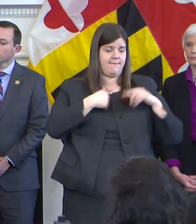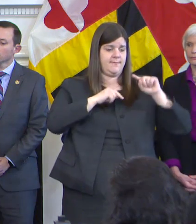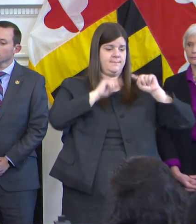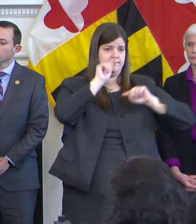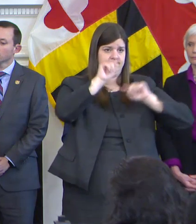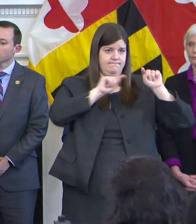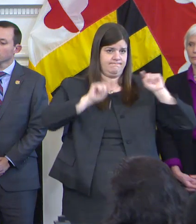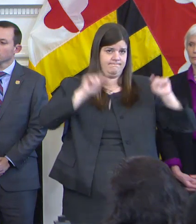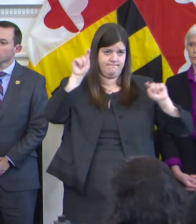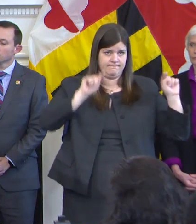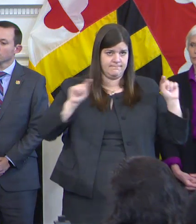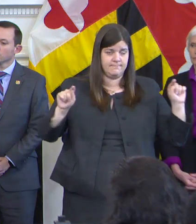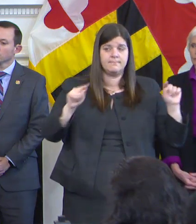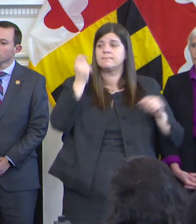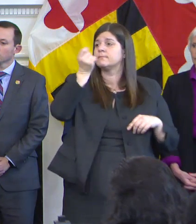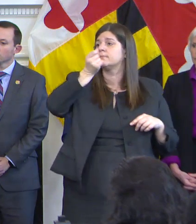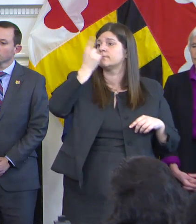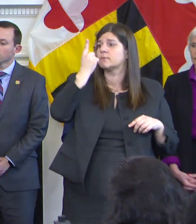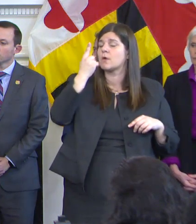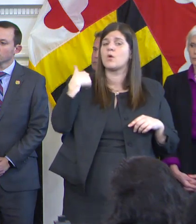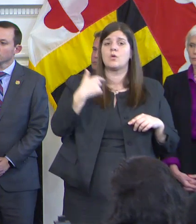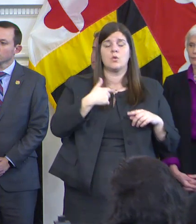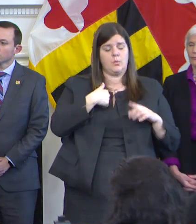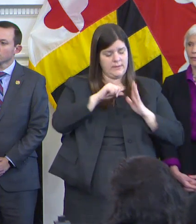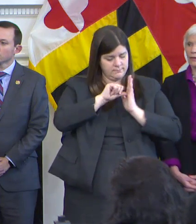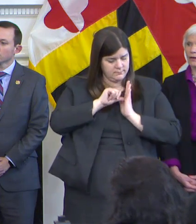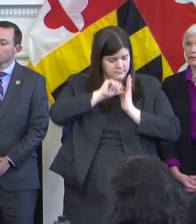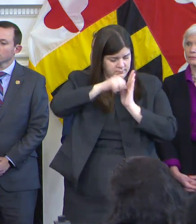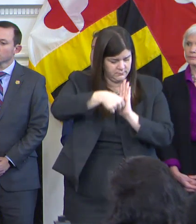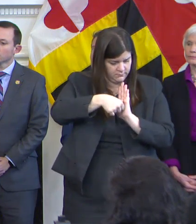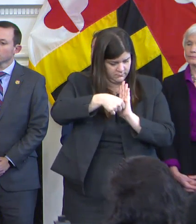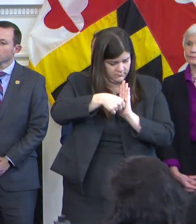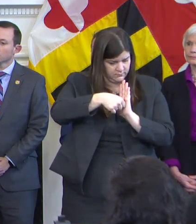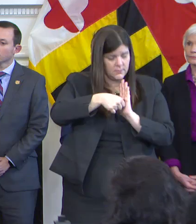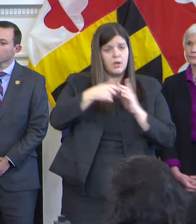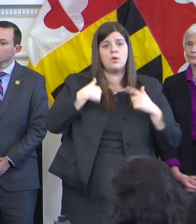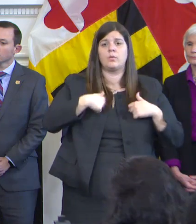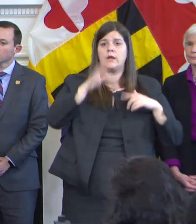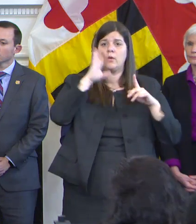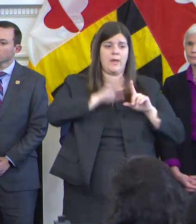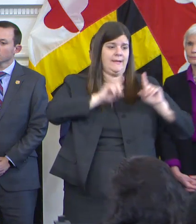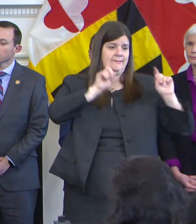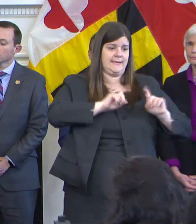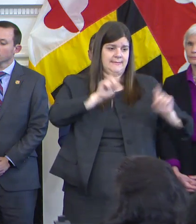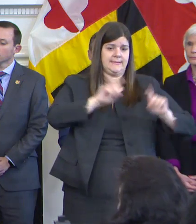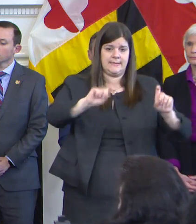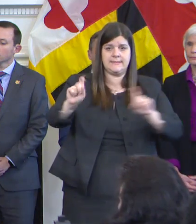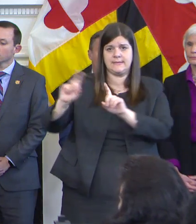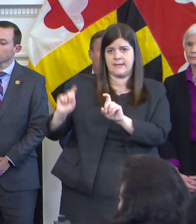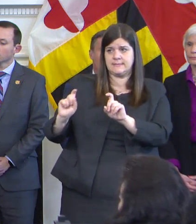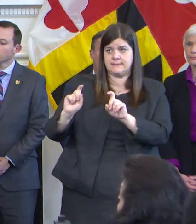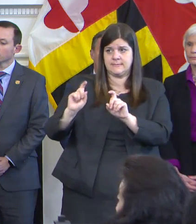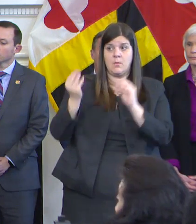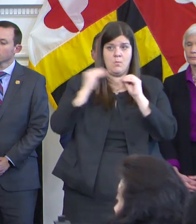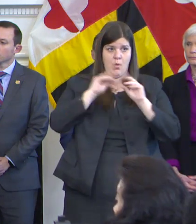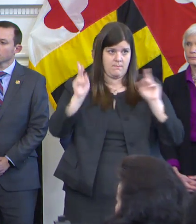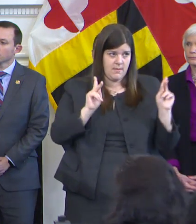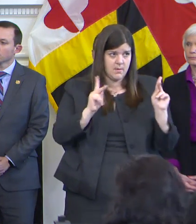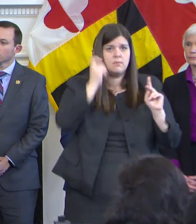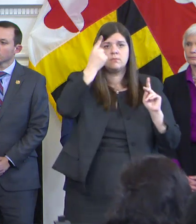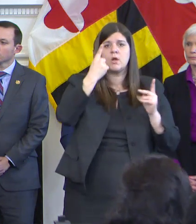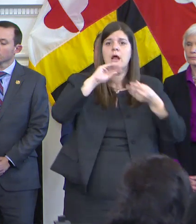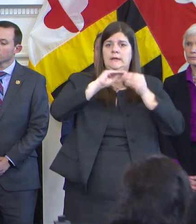to stress that as we begin to expand our testing, we can expect the number of cases